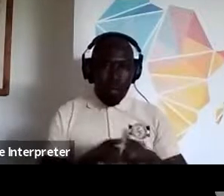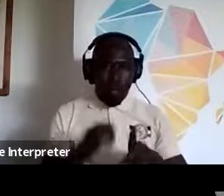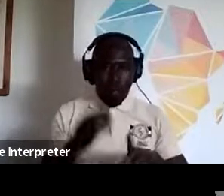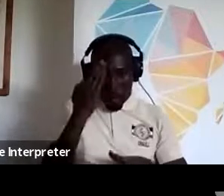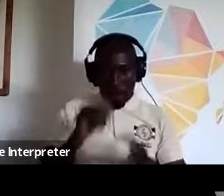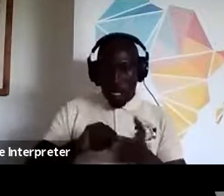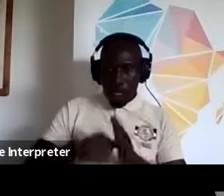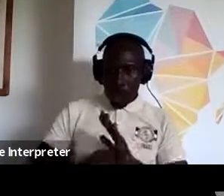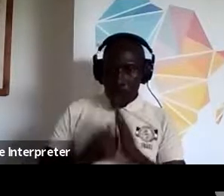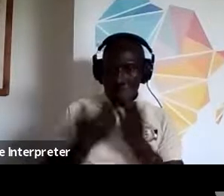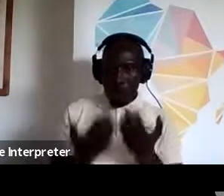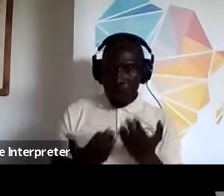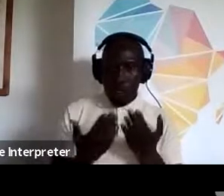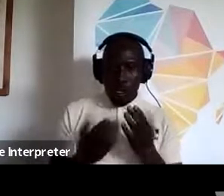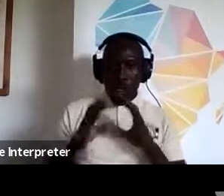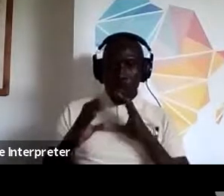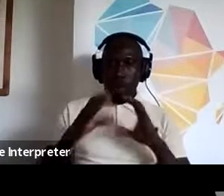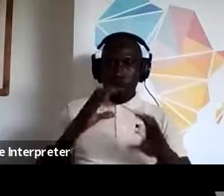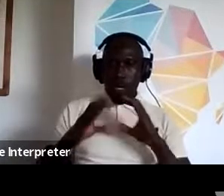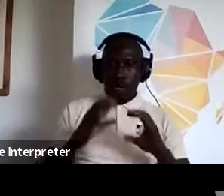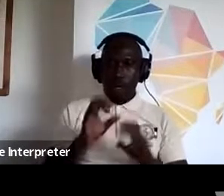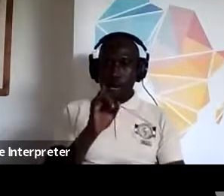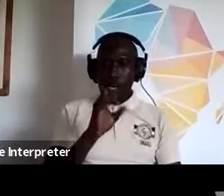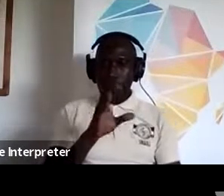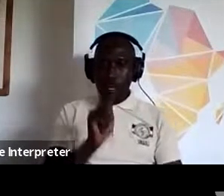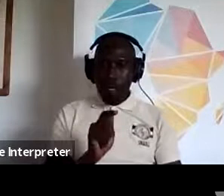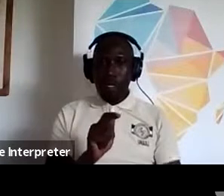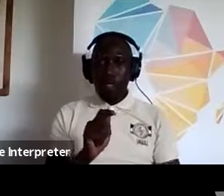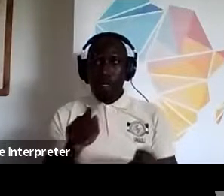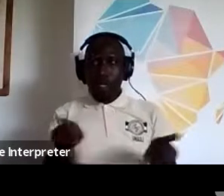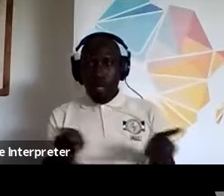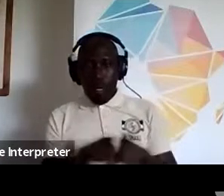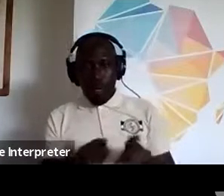of communication, ICT are very